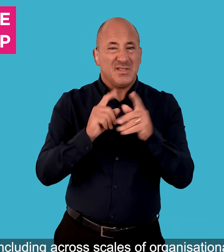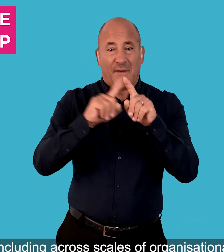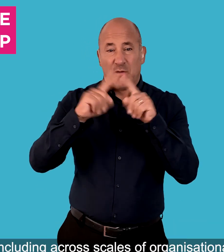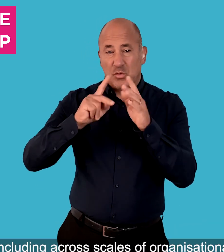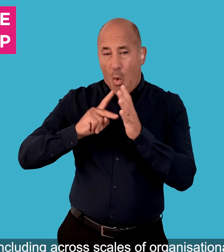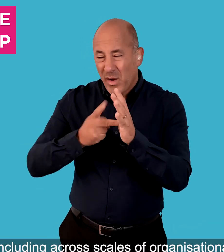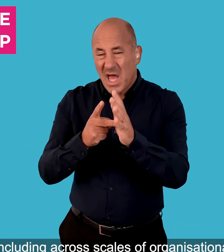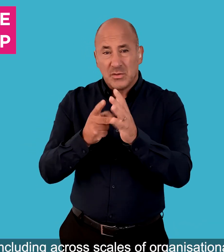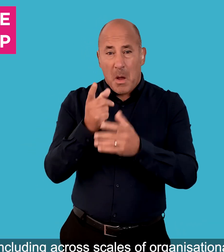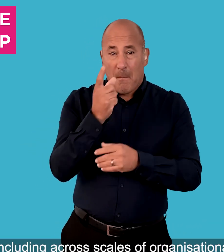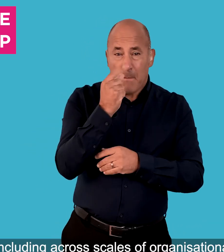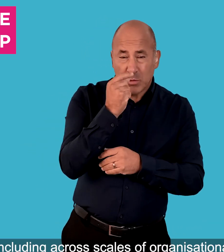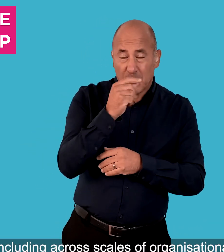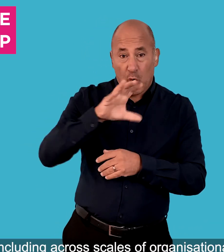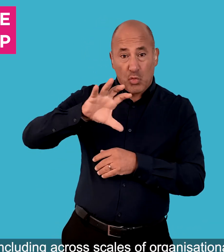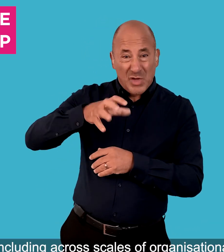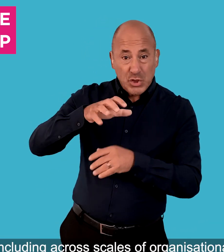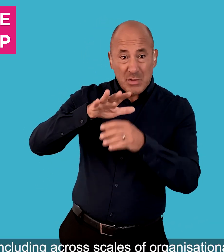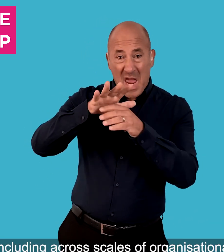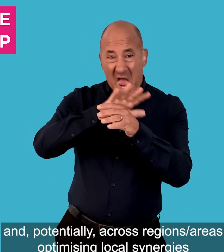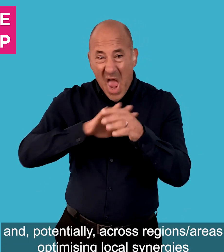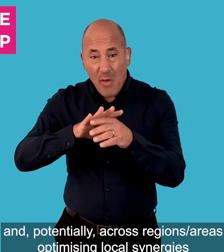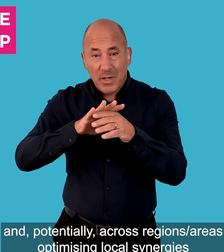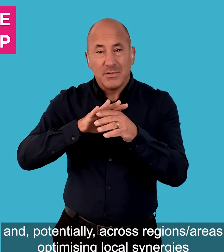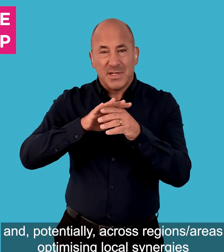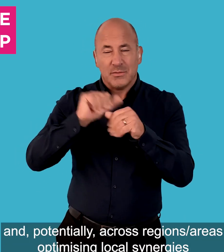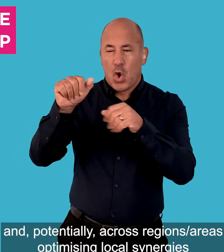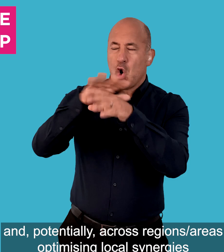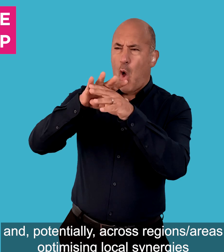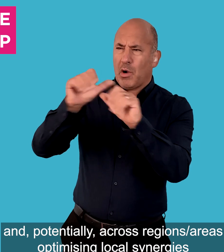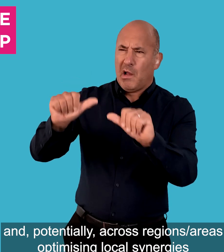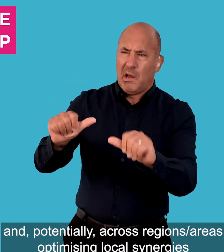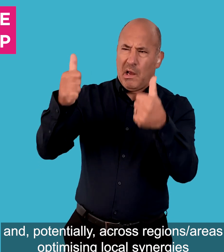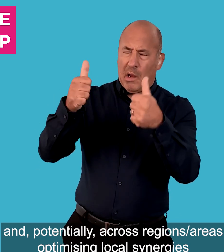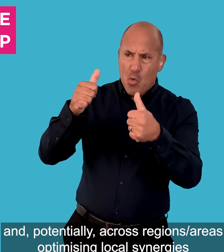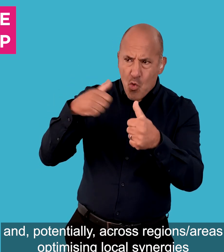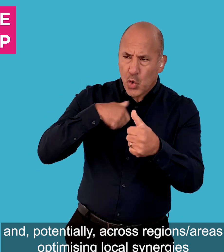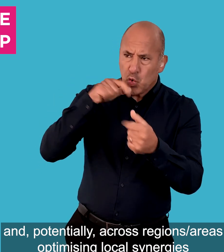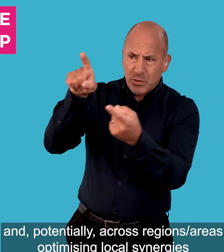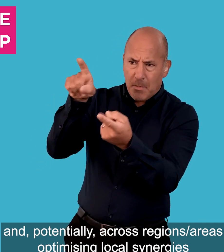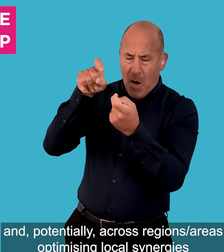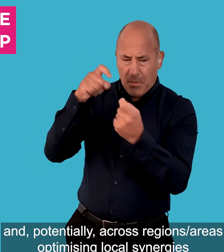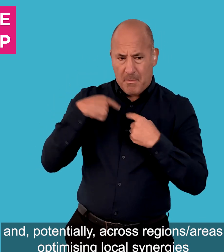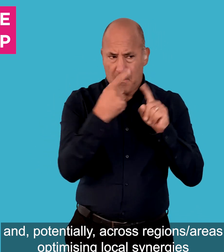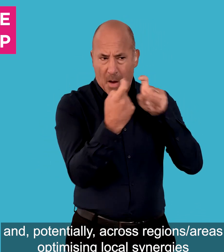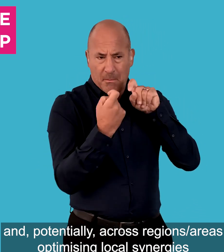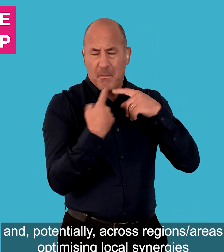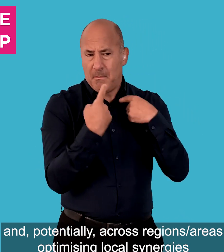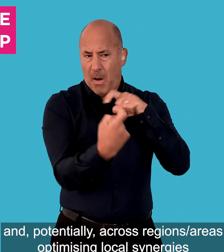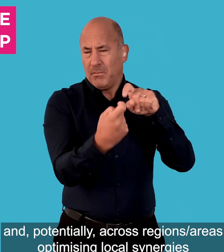services/mergers/exchanges, including across scales of organisational and potentially across regions/areas,